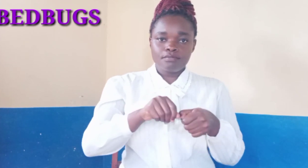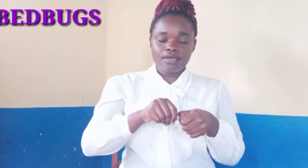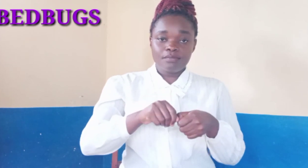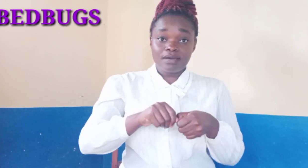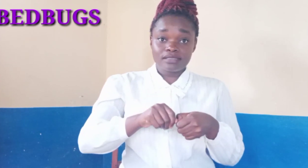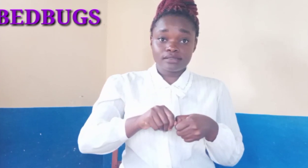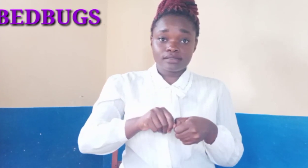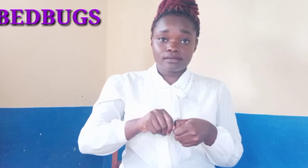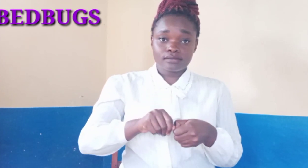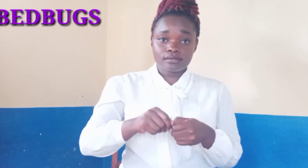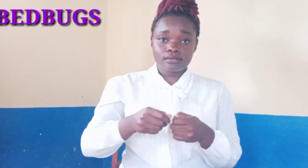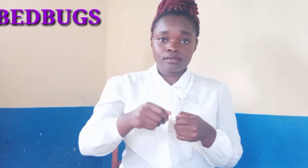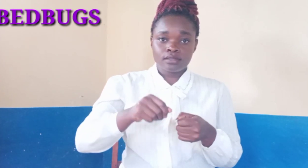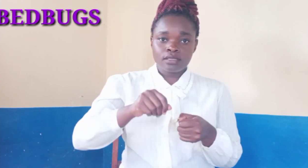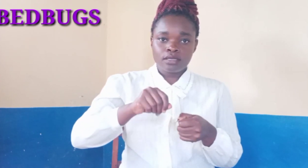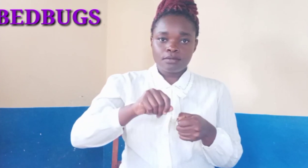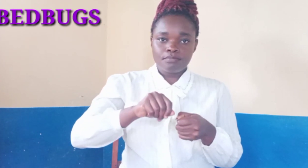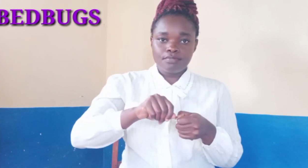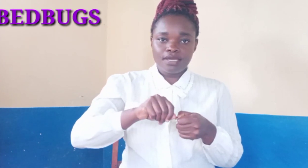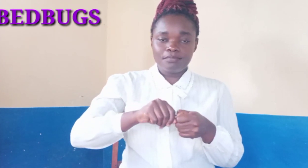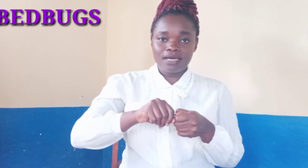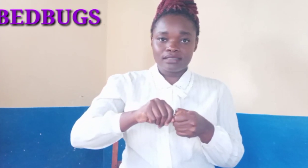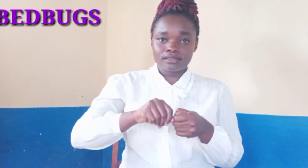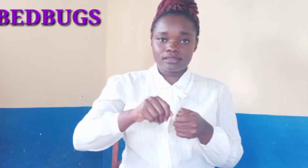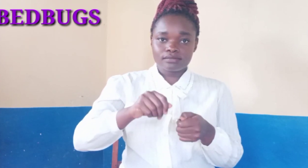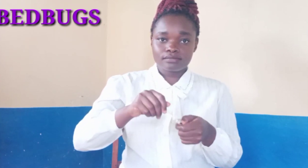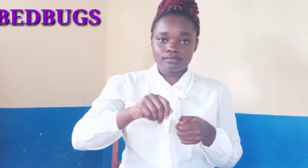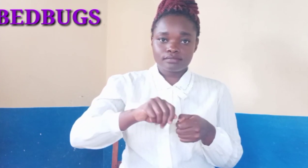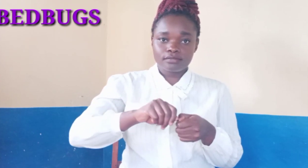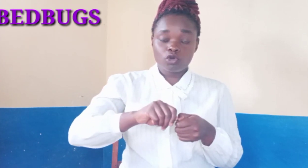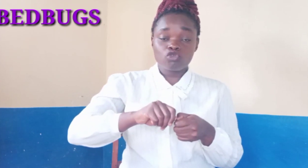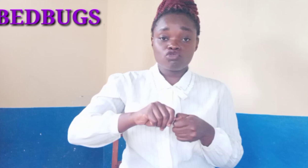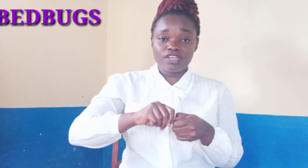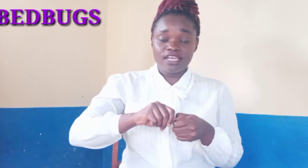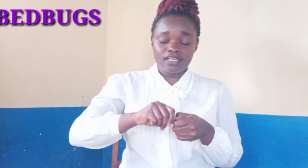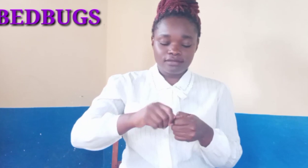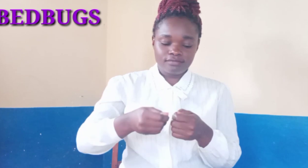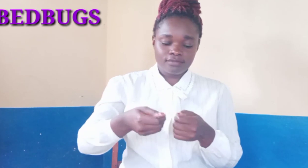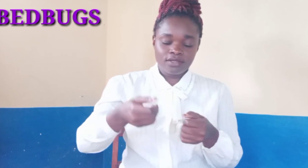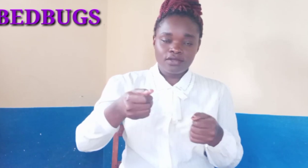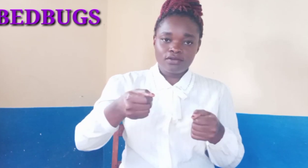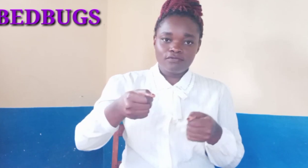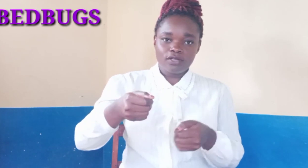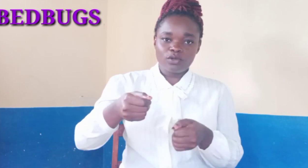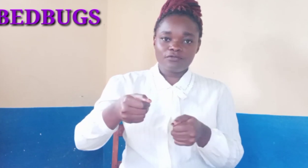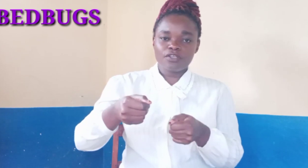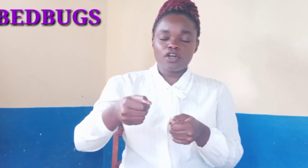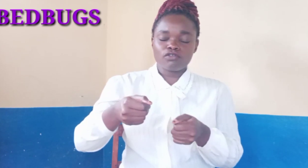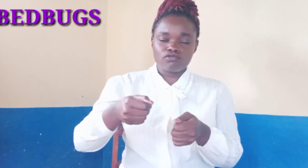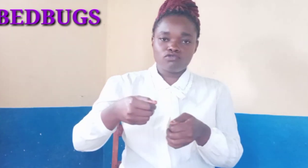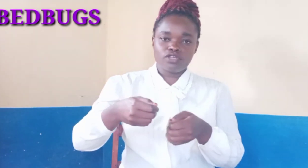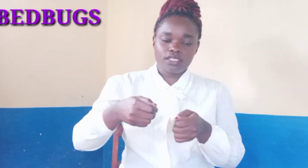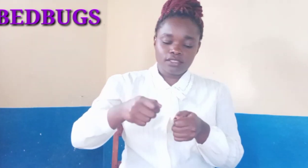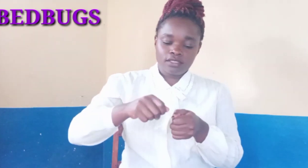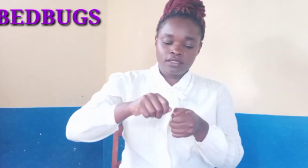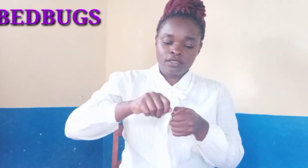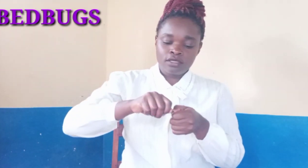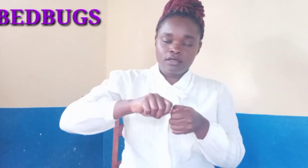Bed bugs. Bed bugs. Kunguni yani. Vile unafinya kunguni.